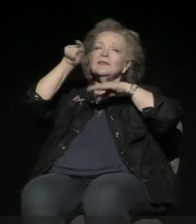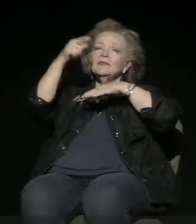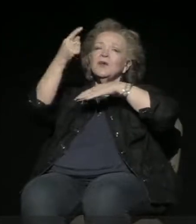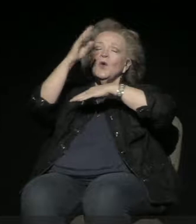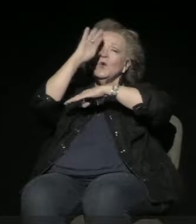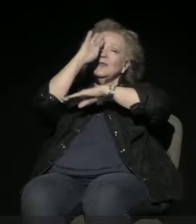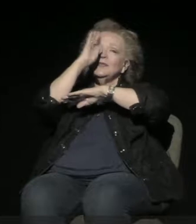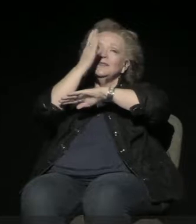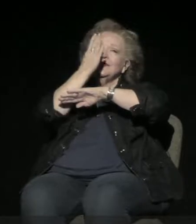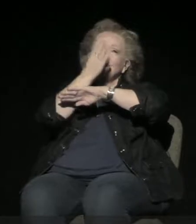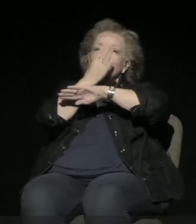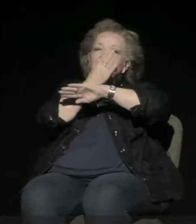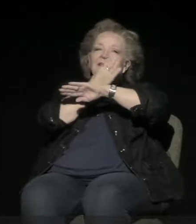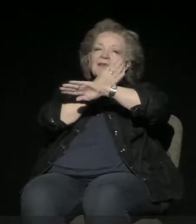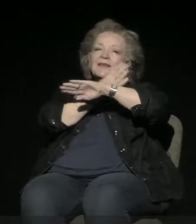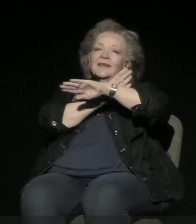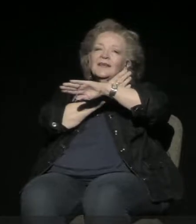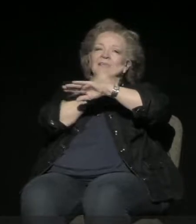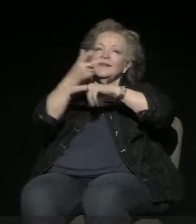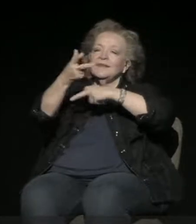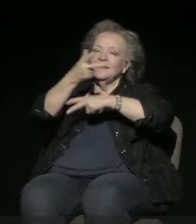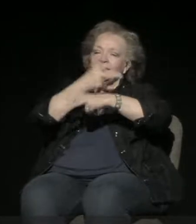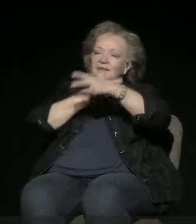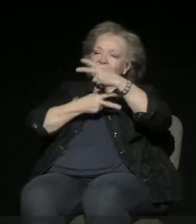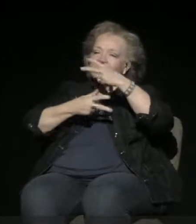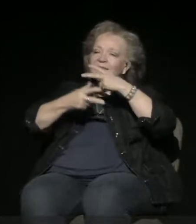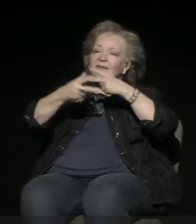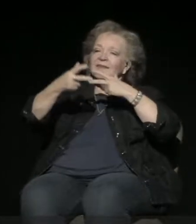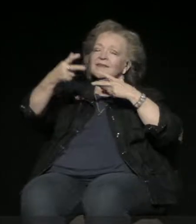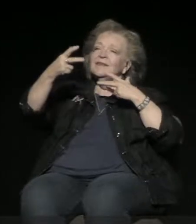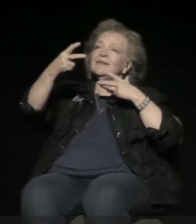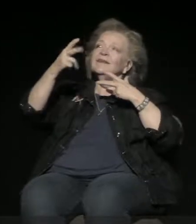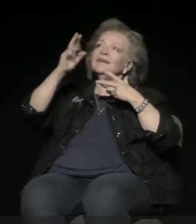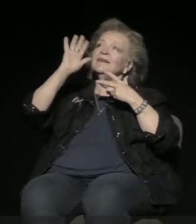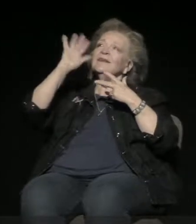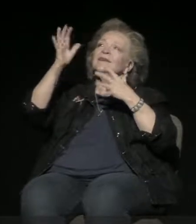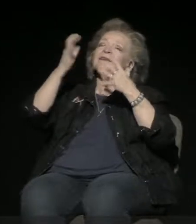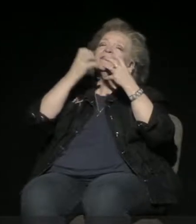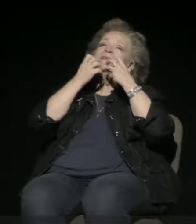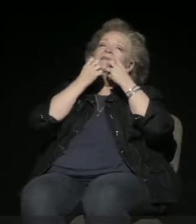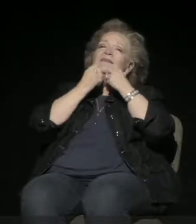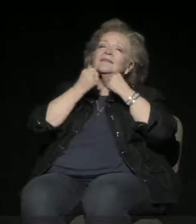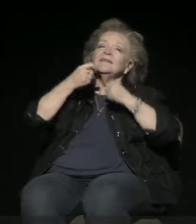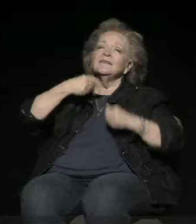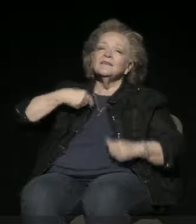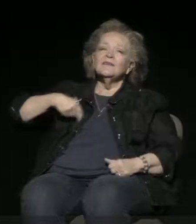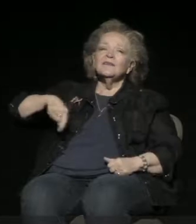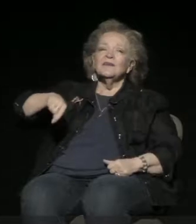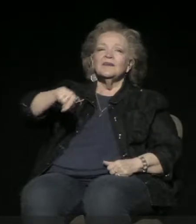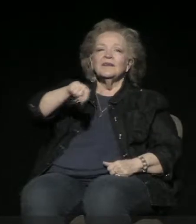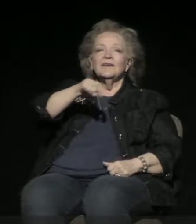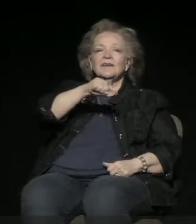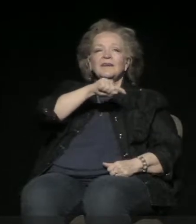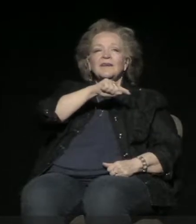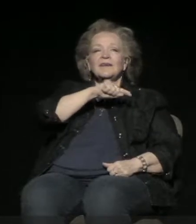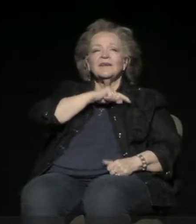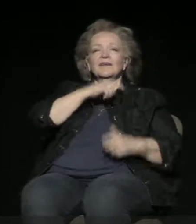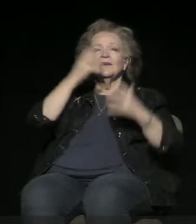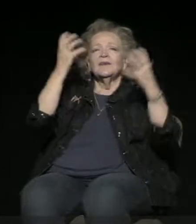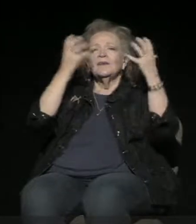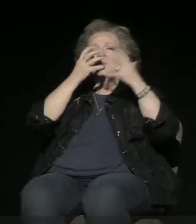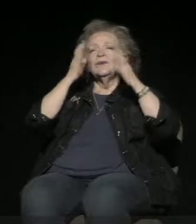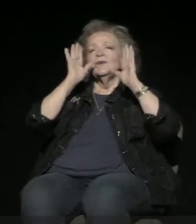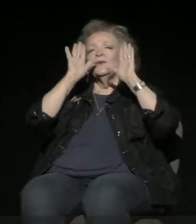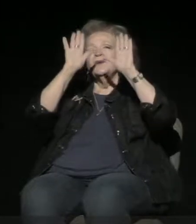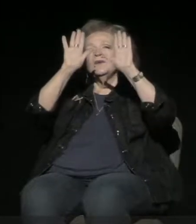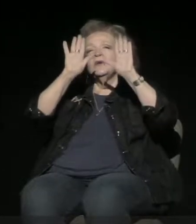To make A wretch His treasure How